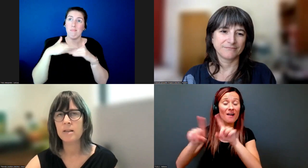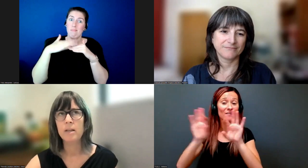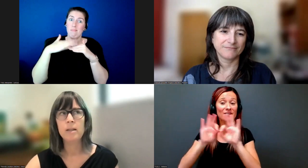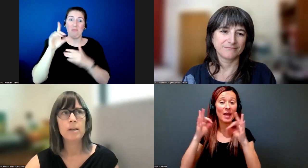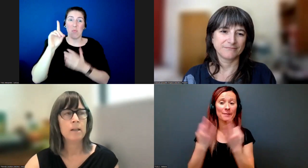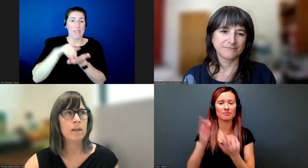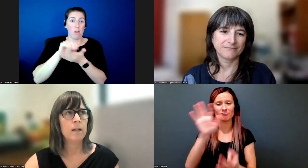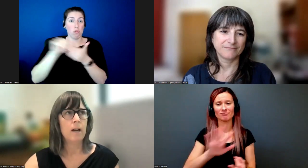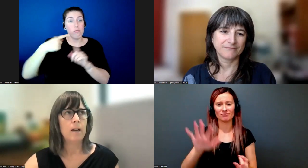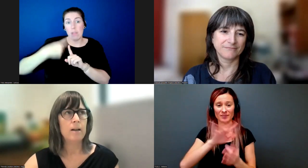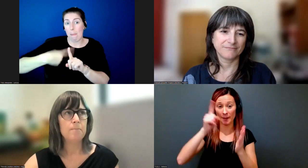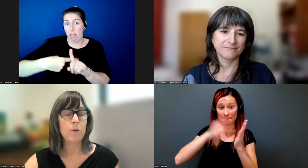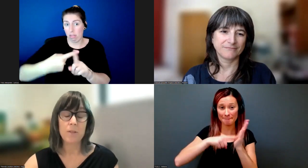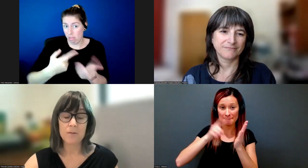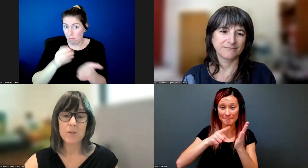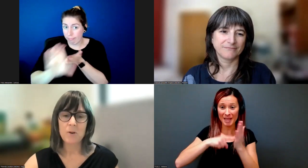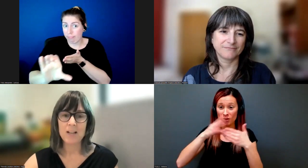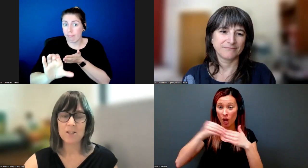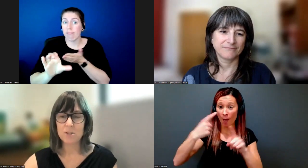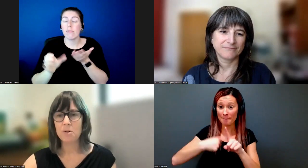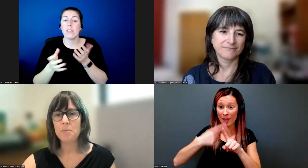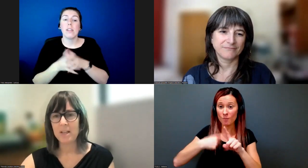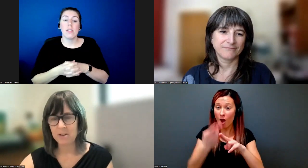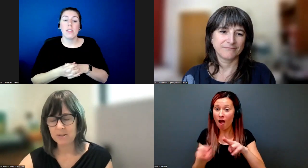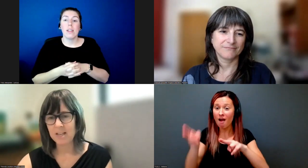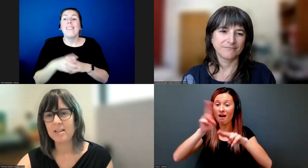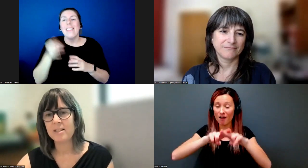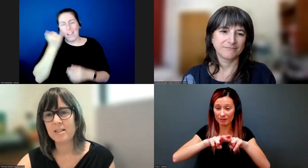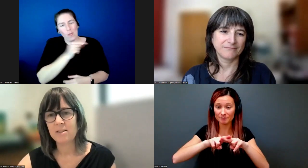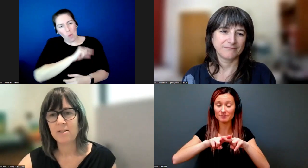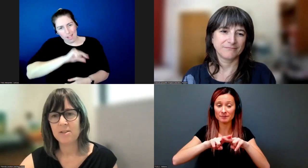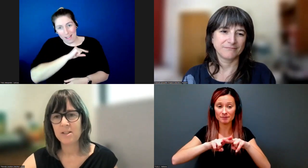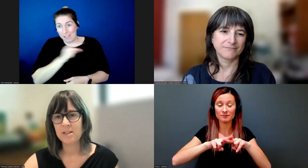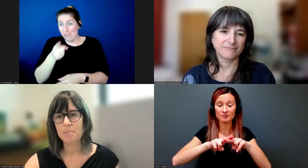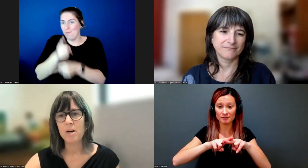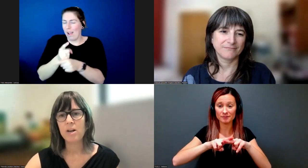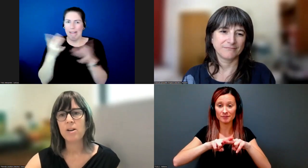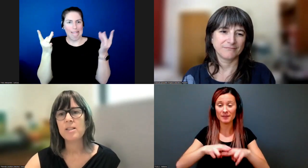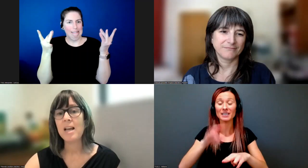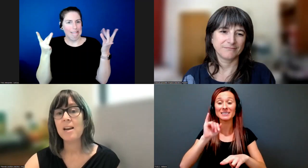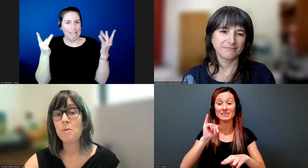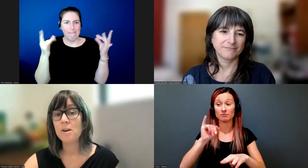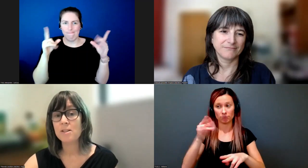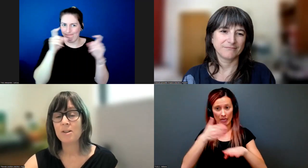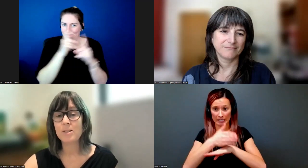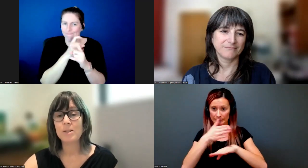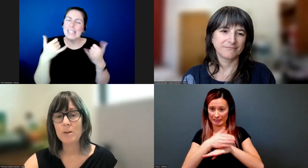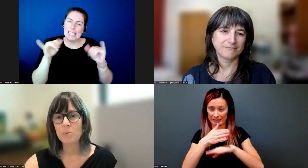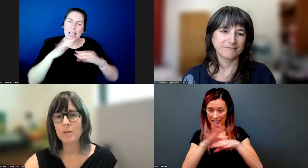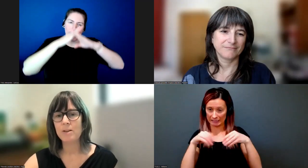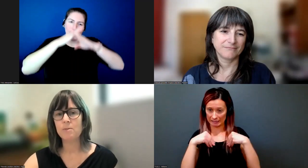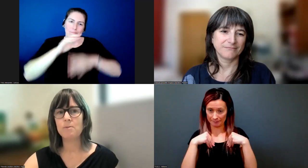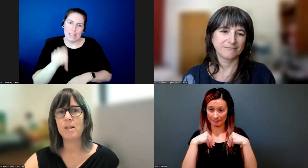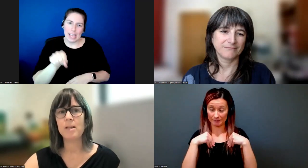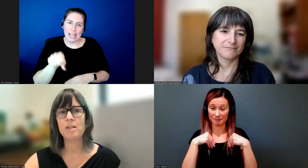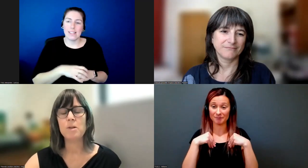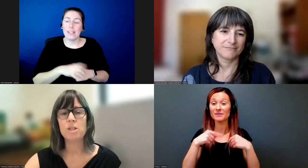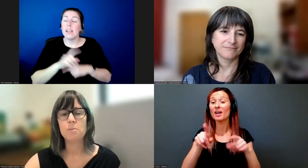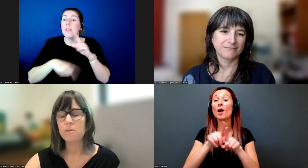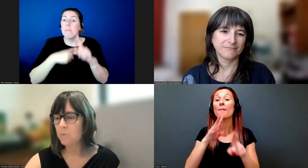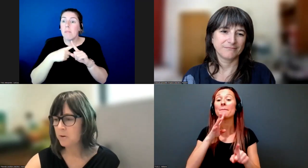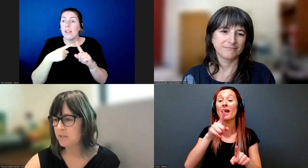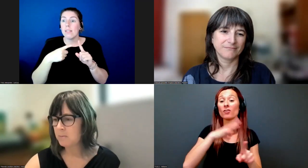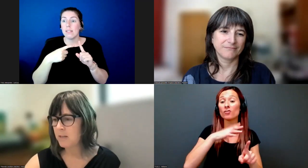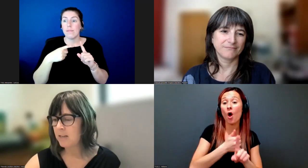and those who are eligible, but like you said, there's still some barriers. And I wanted to also note that as you